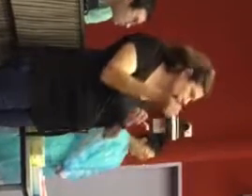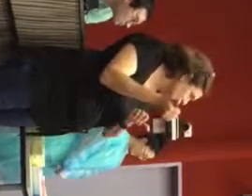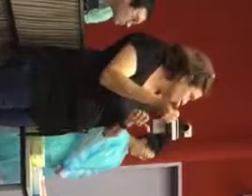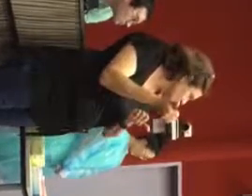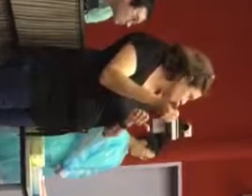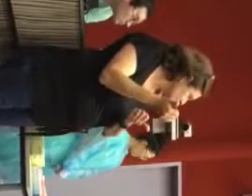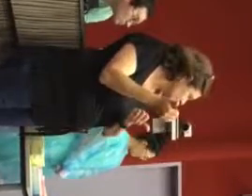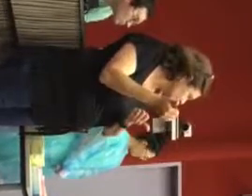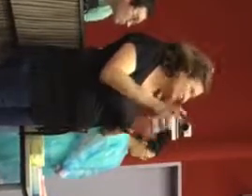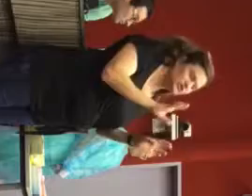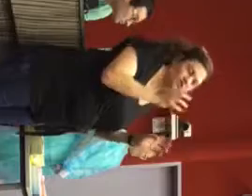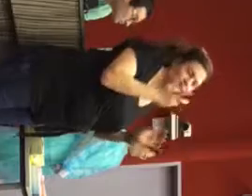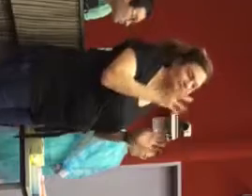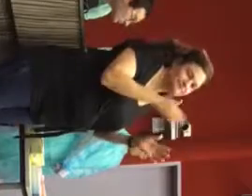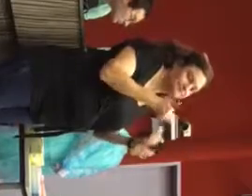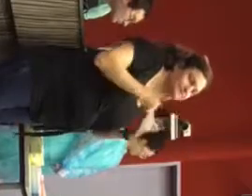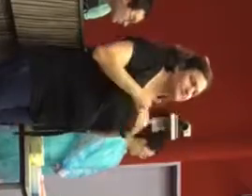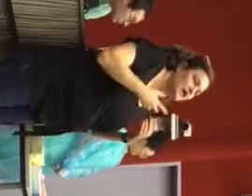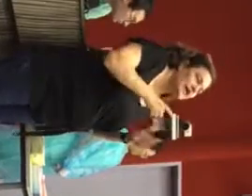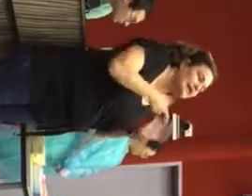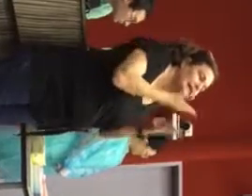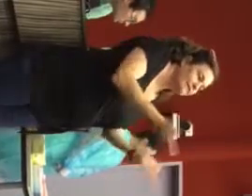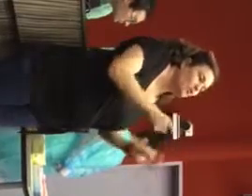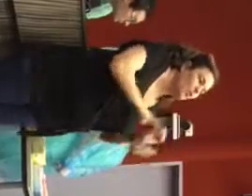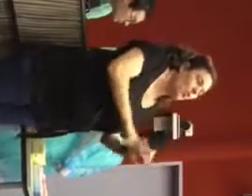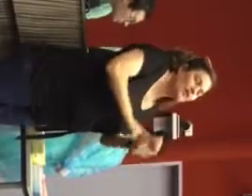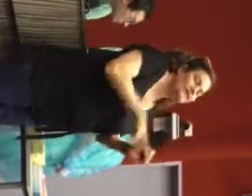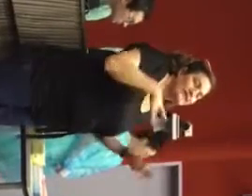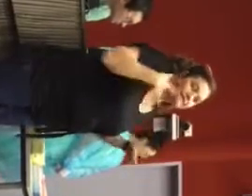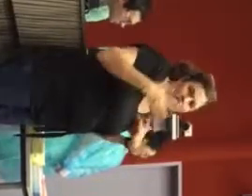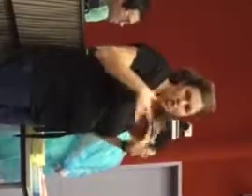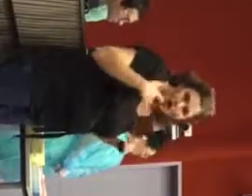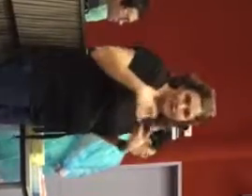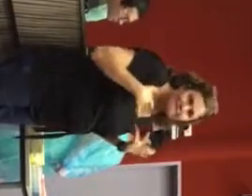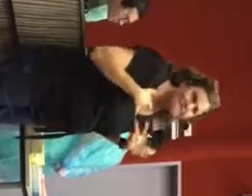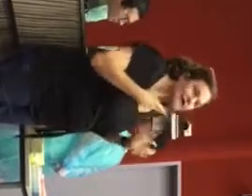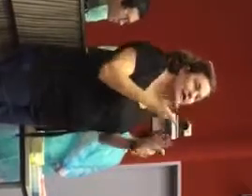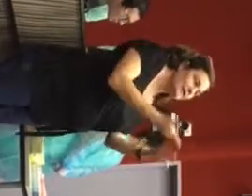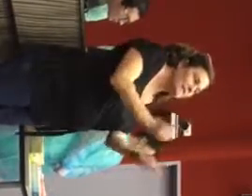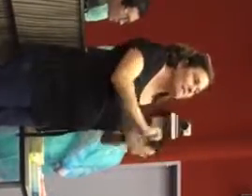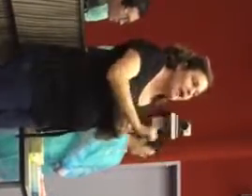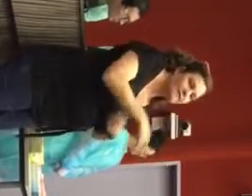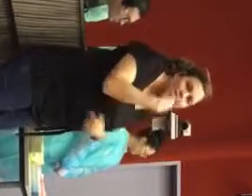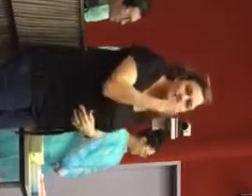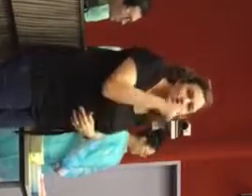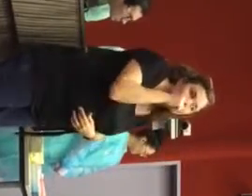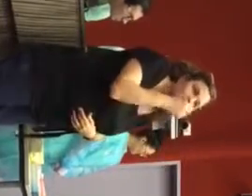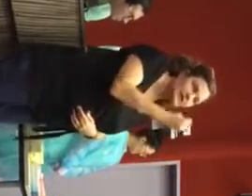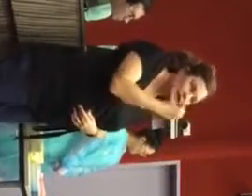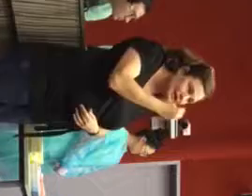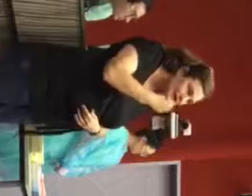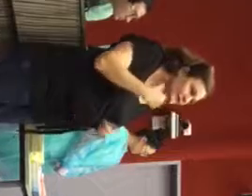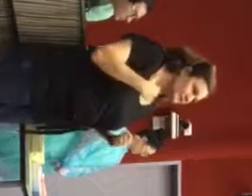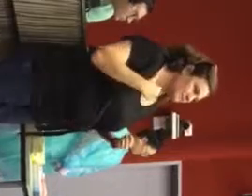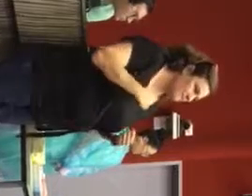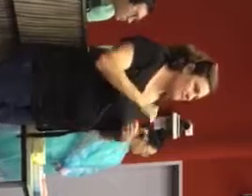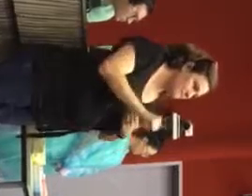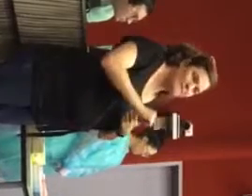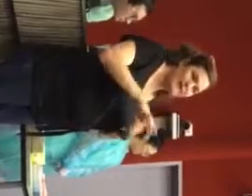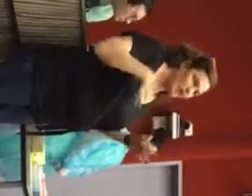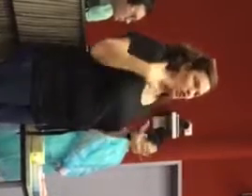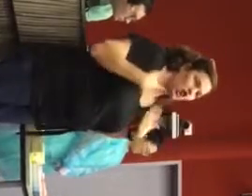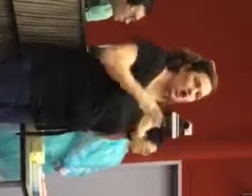they can function better, and again, people who maintain their teeth for longer periods of time live longer with a better quality of life. So that's how the whole